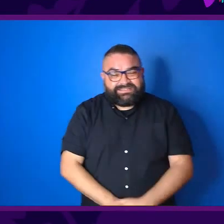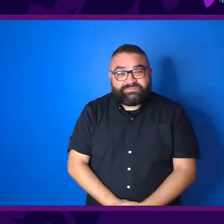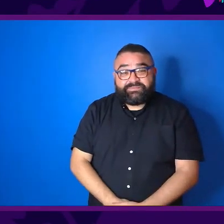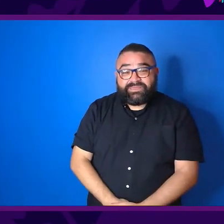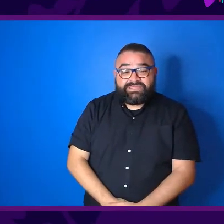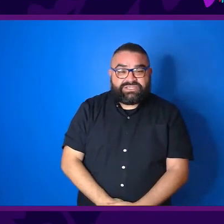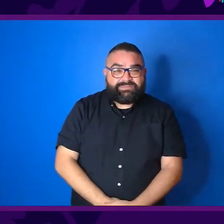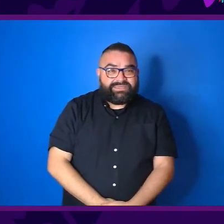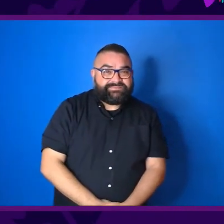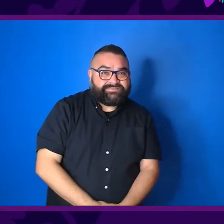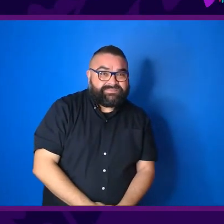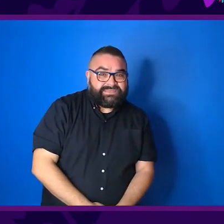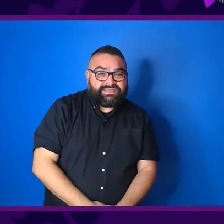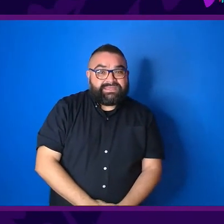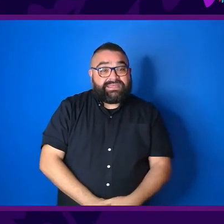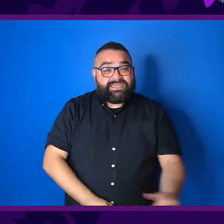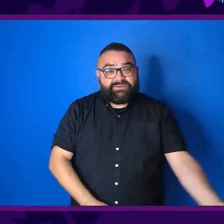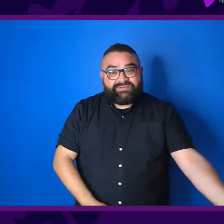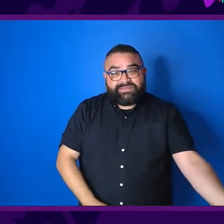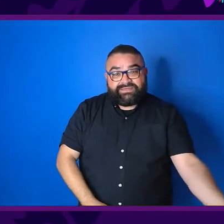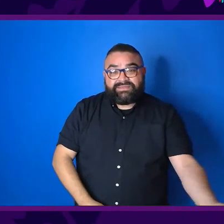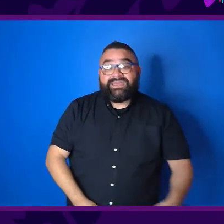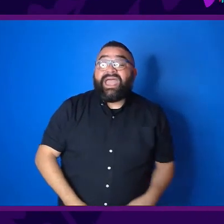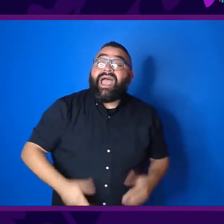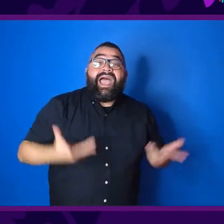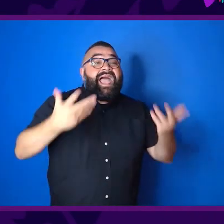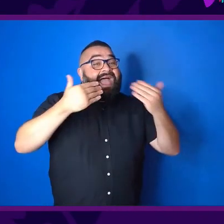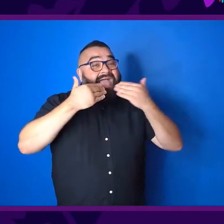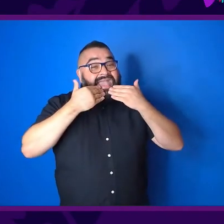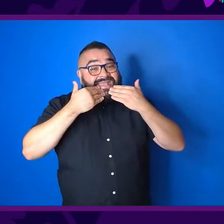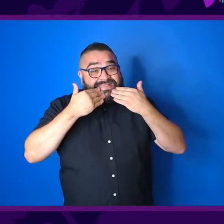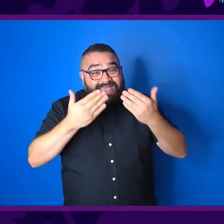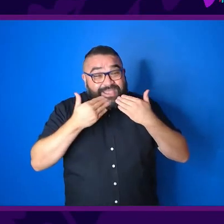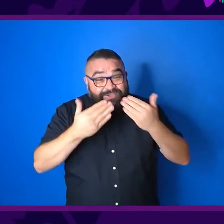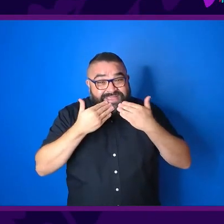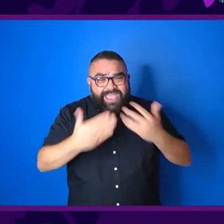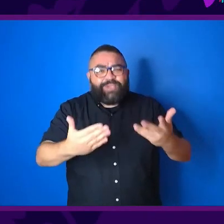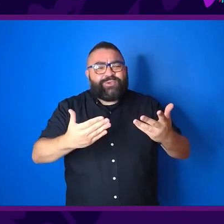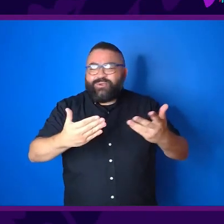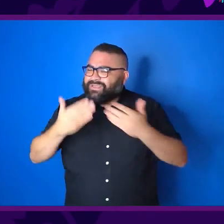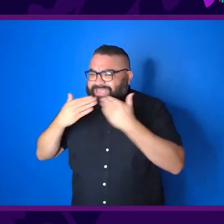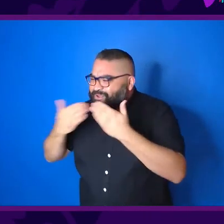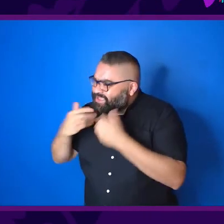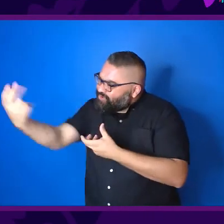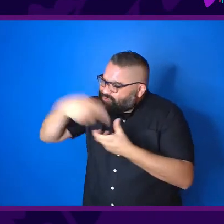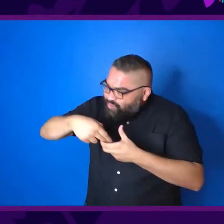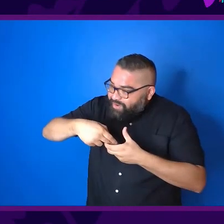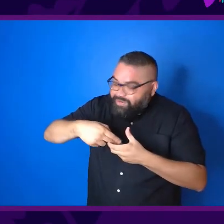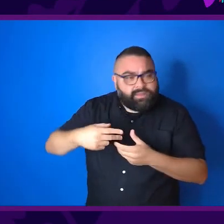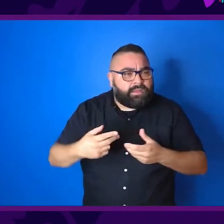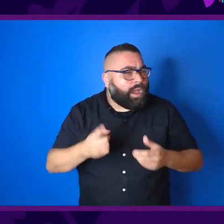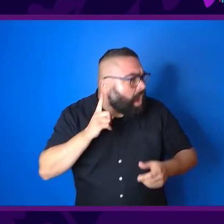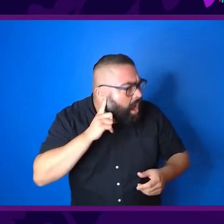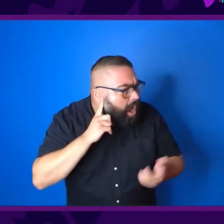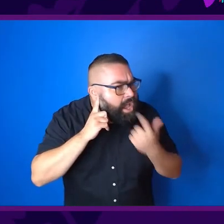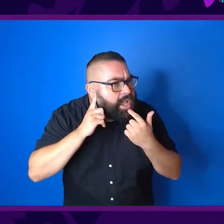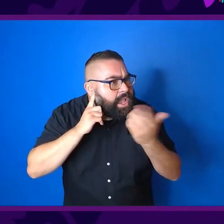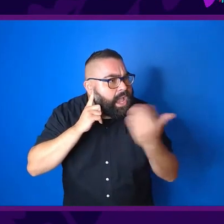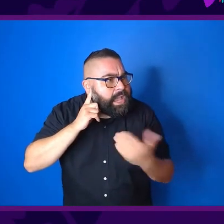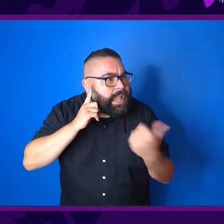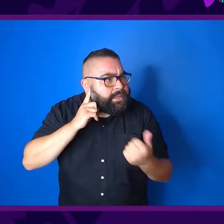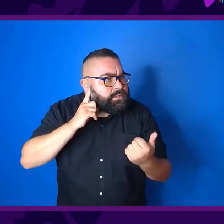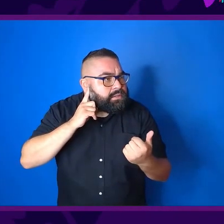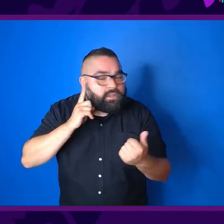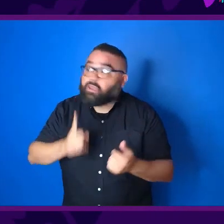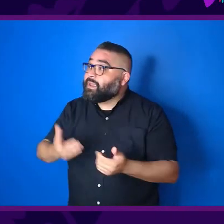Danny. So do you. So do you. Thank you for joining us. What'd you say? Thank you for